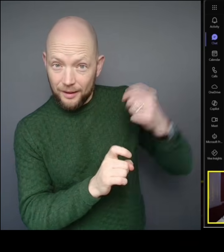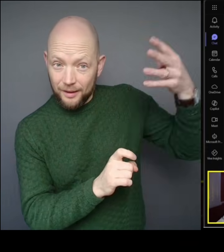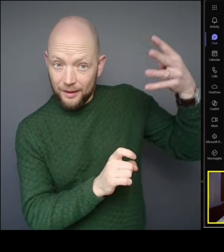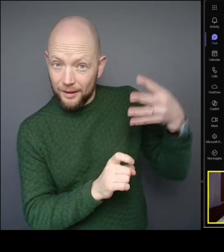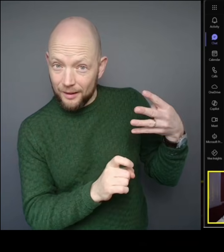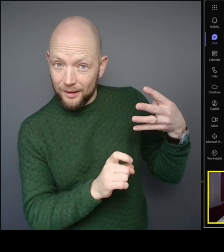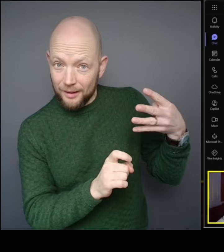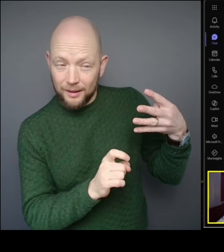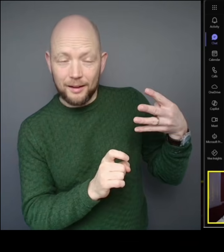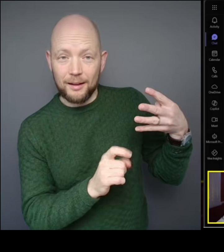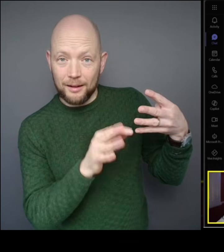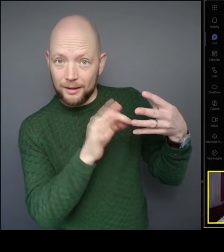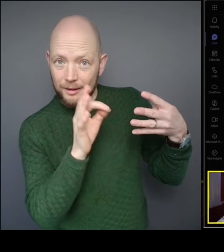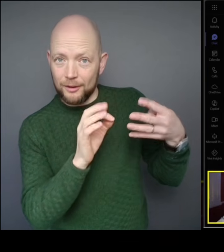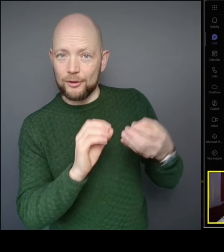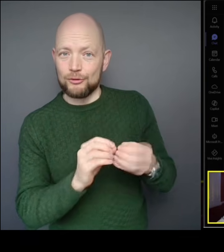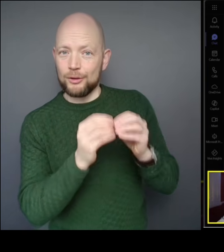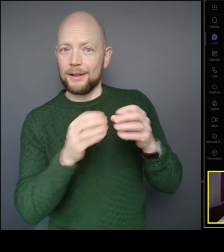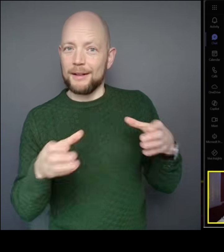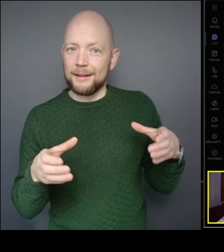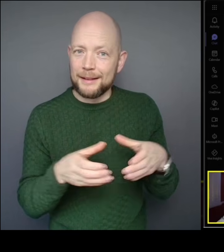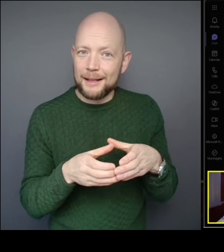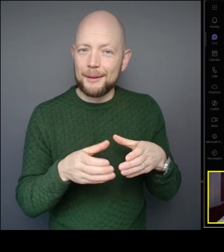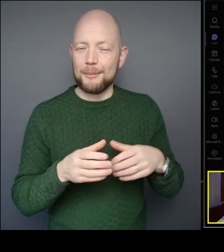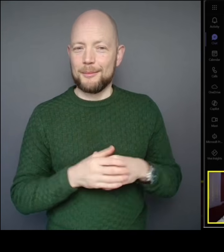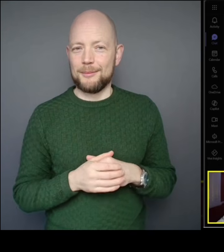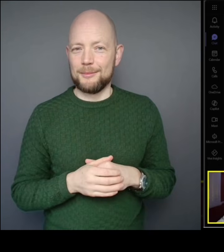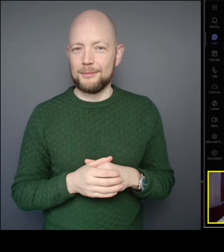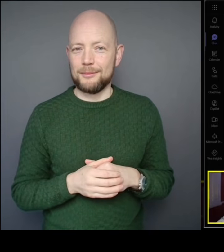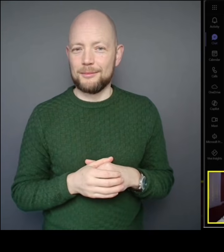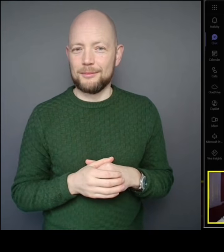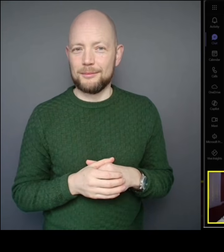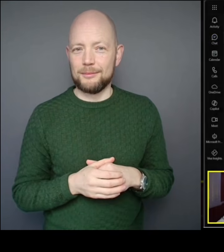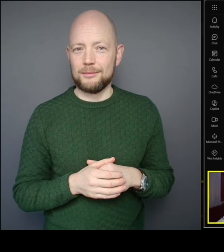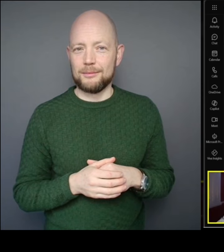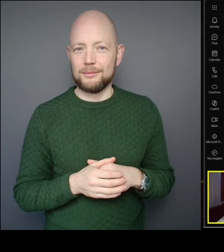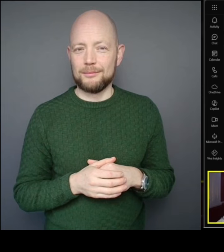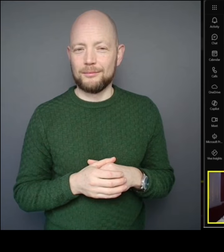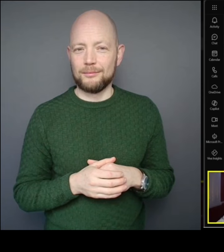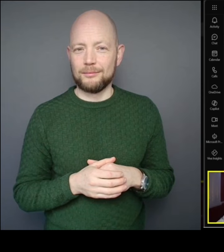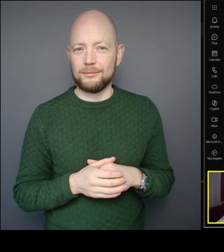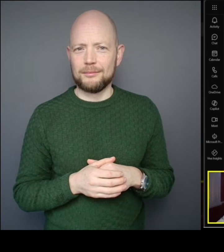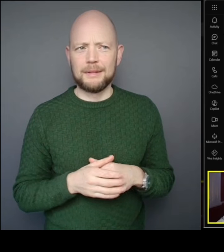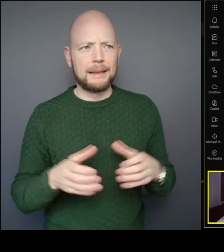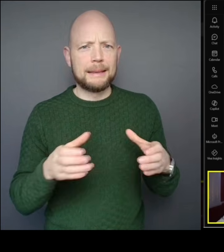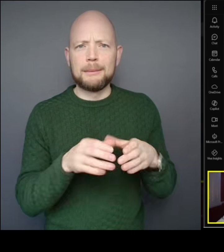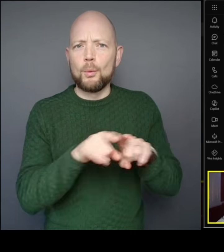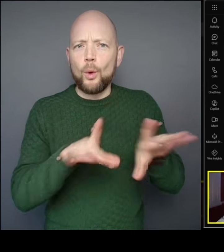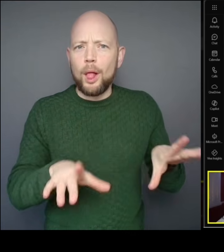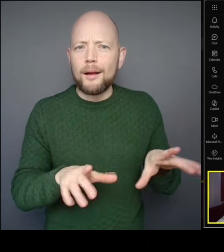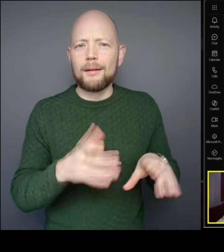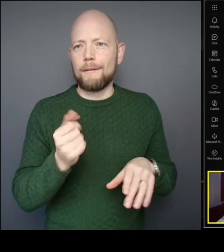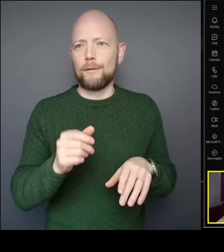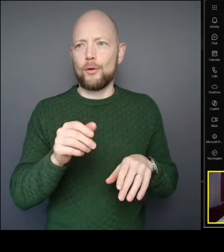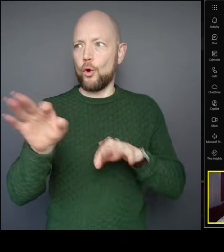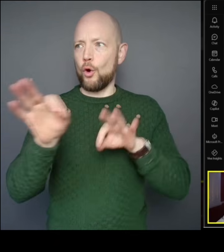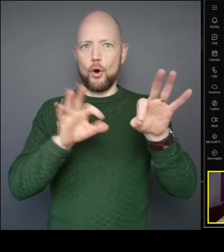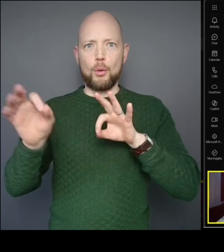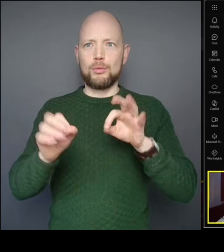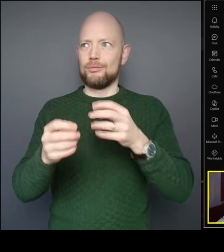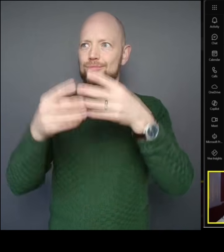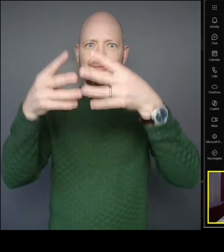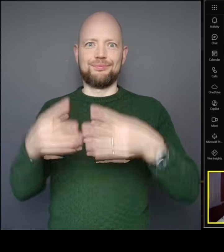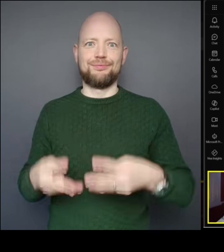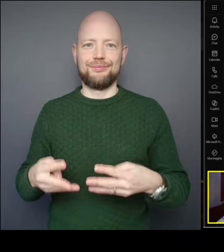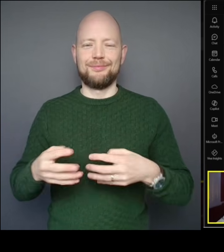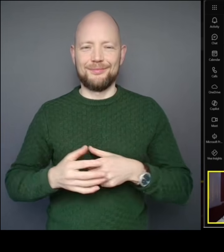select that, you can go ahead and create a new team. You can create it from scratch, or you can use different templates. And basically, there's a